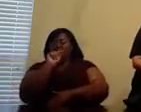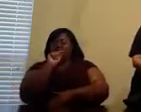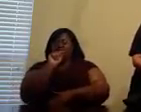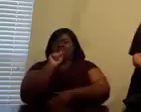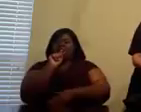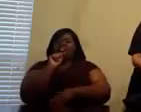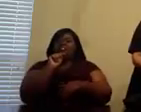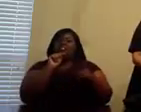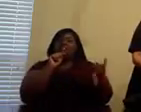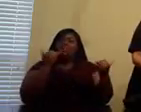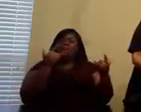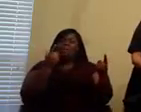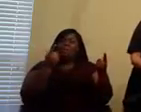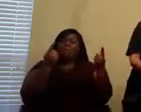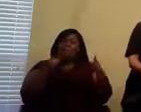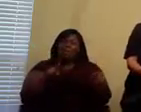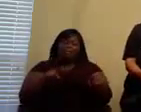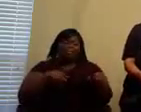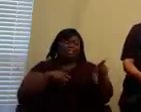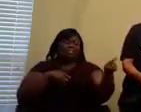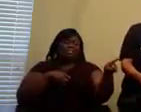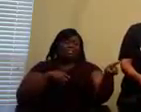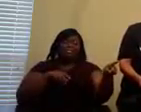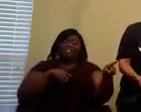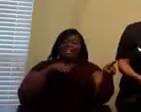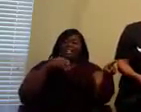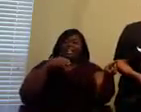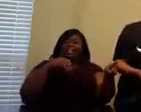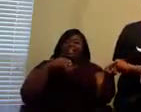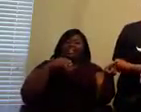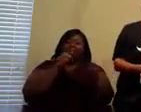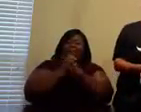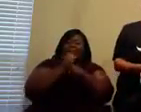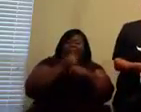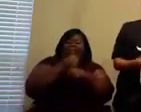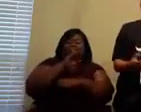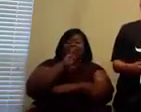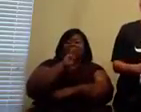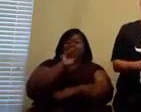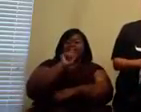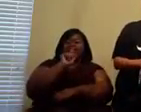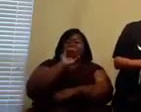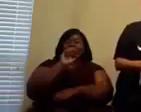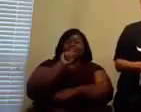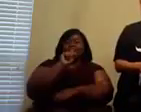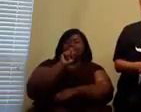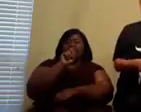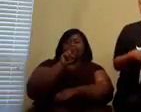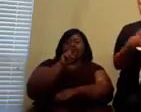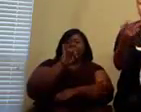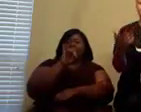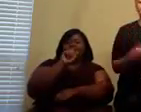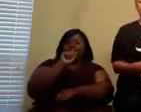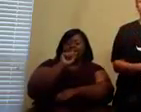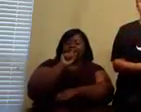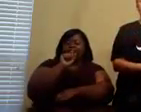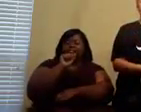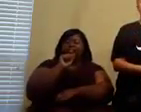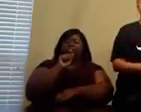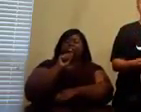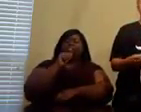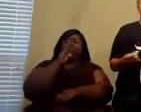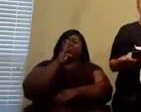down there. So what does it do? It produces bacteria. So a lot of women, after their cycle, now they have